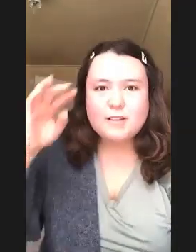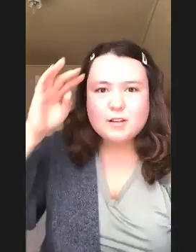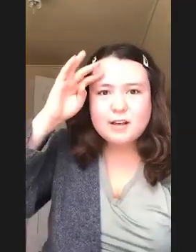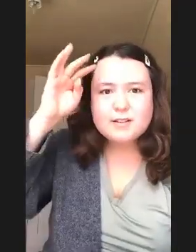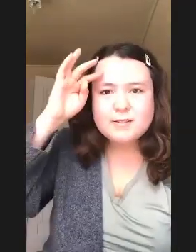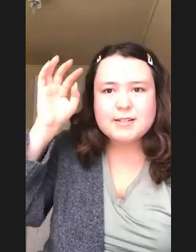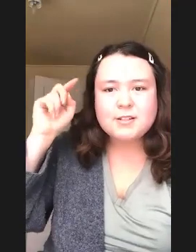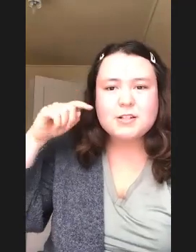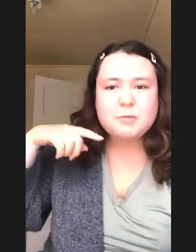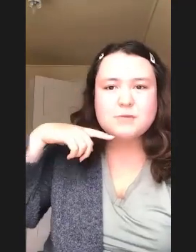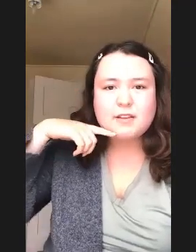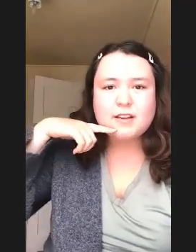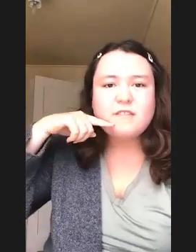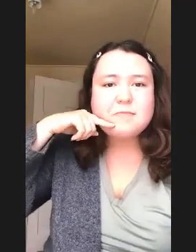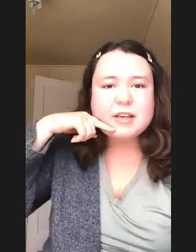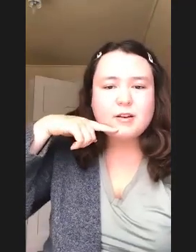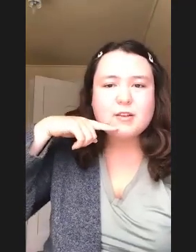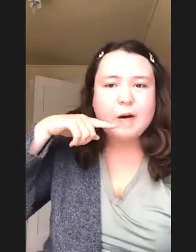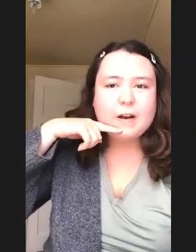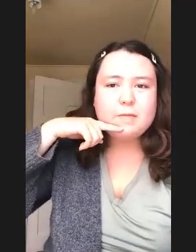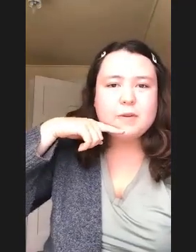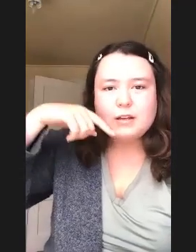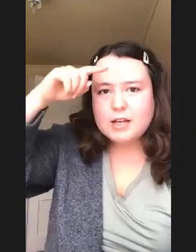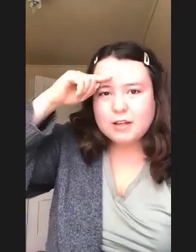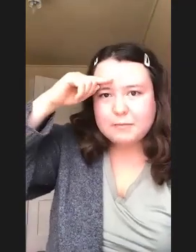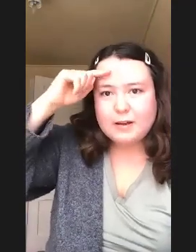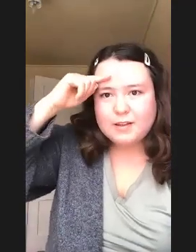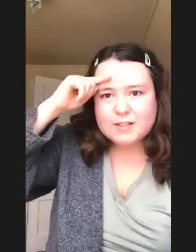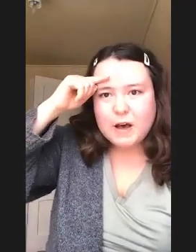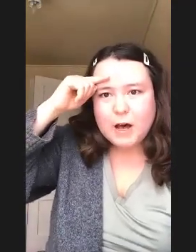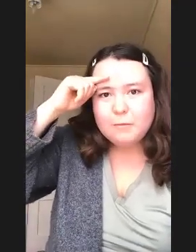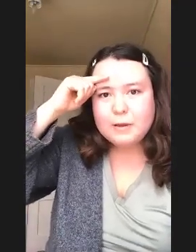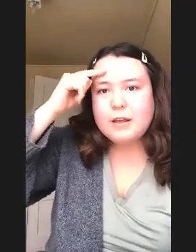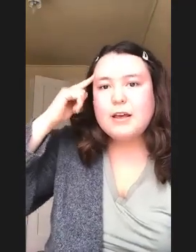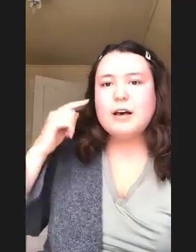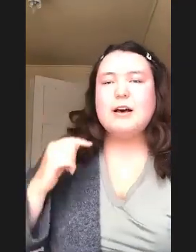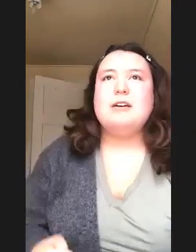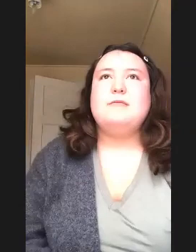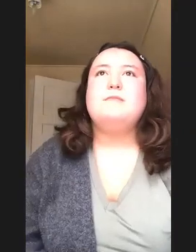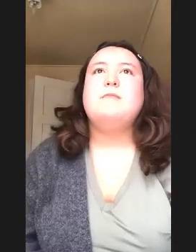there's that distinction between like female at the bottom and then male at the top.